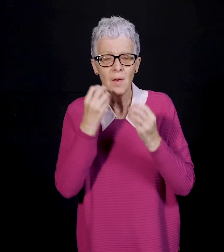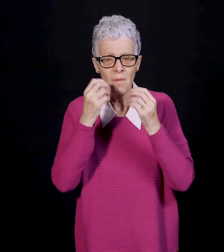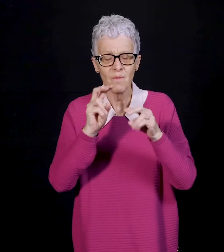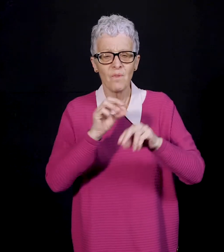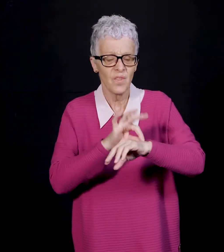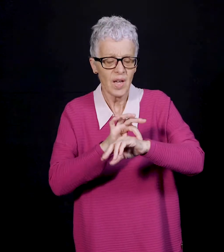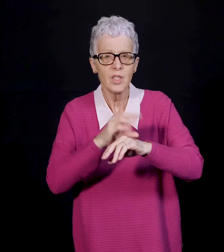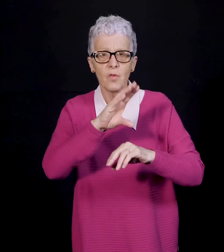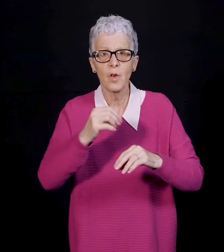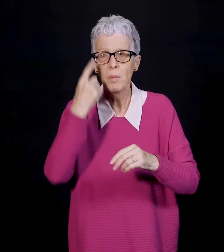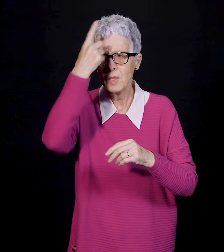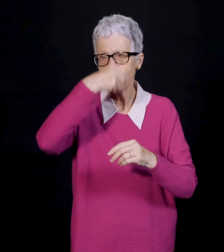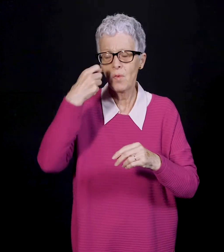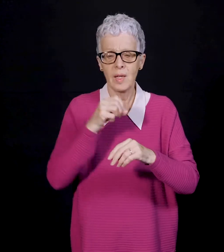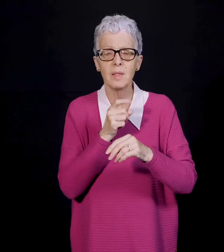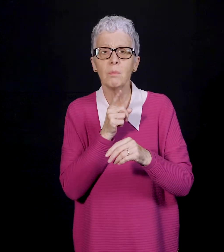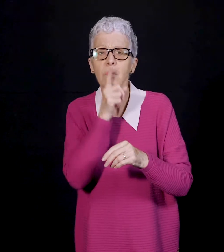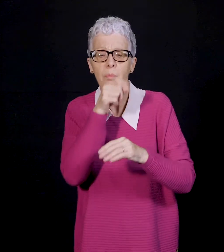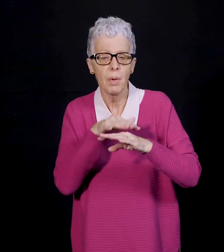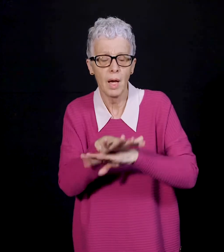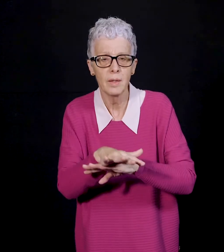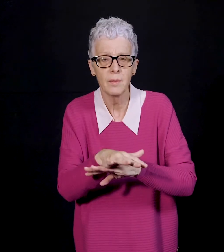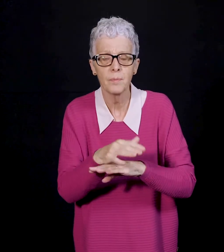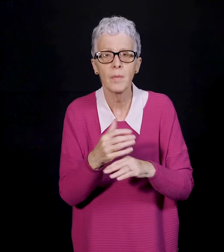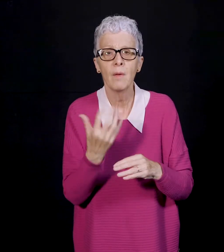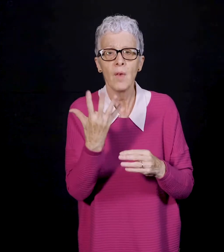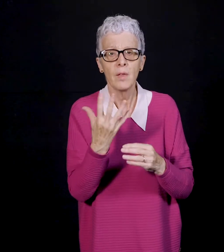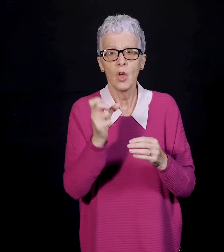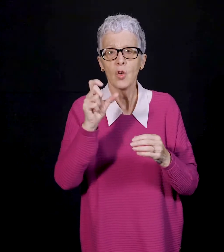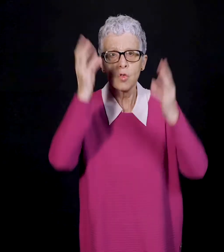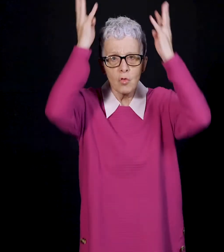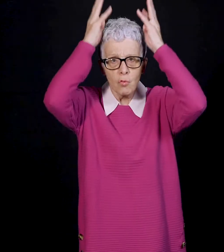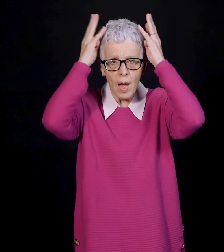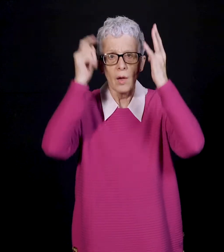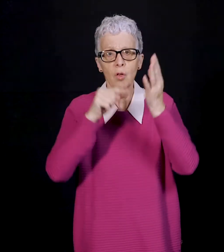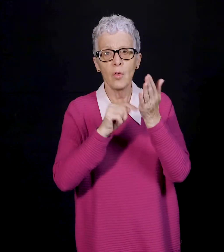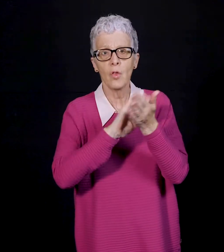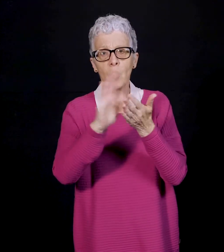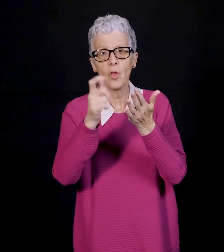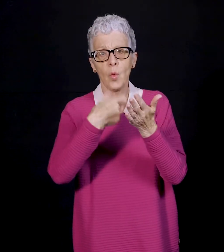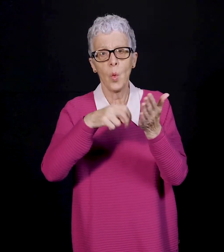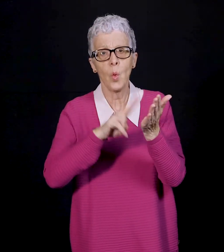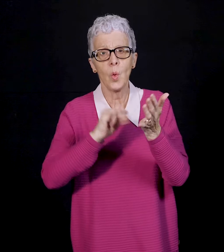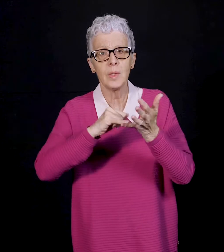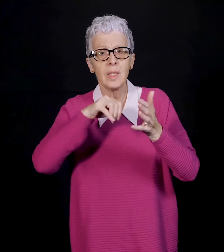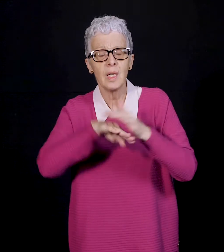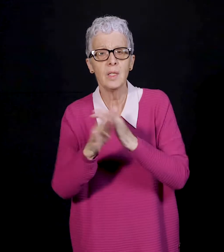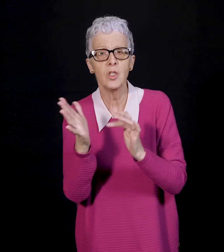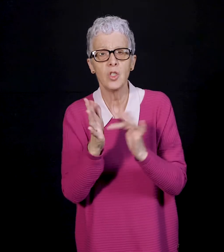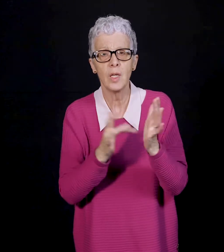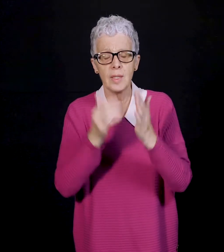face. The fifth time he'd flicked, the crown of thorns was pushed deep into Jesus' scalp. The sixth